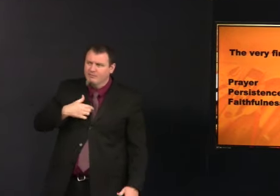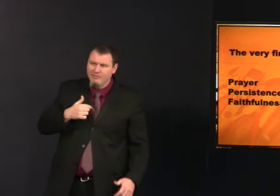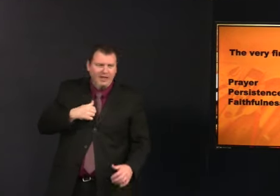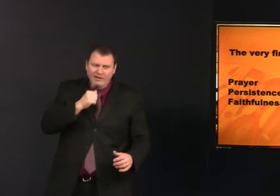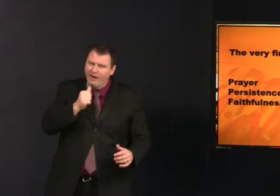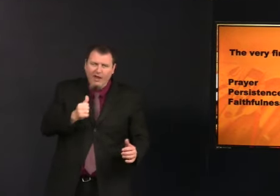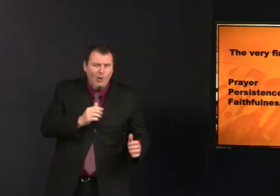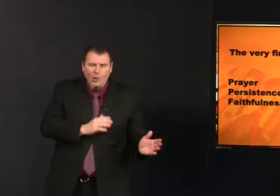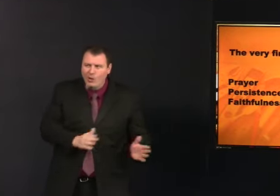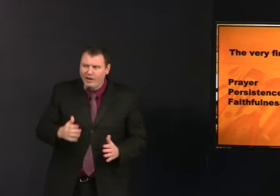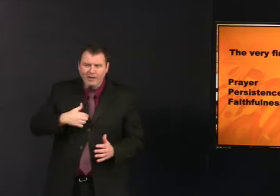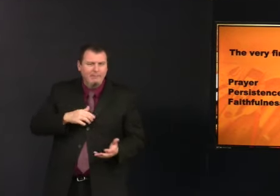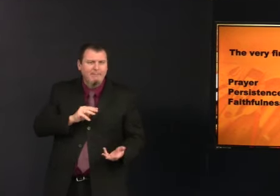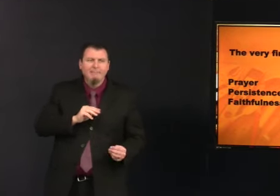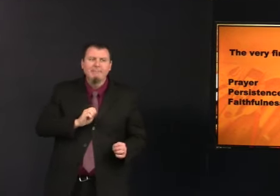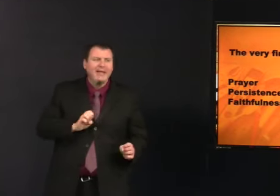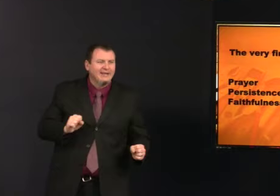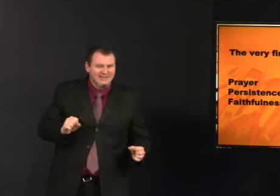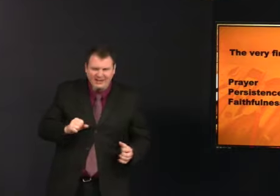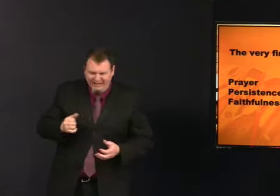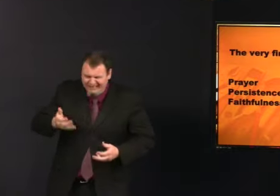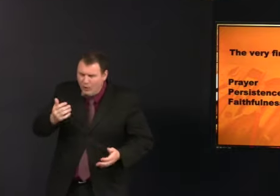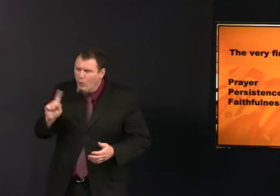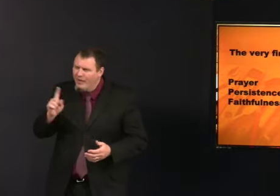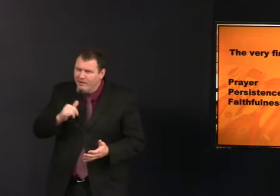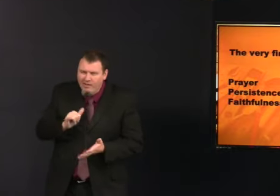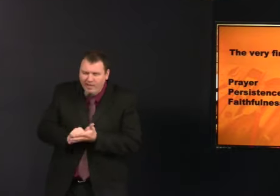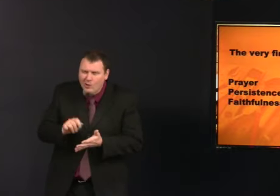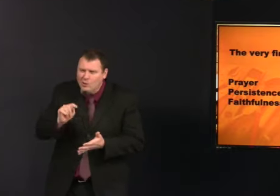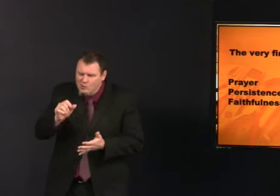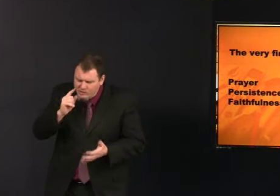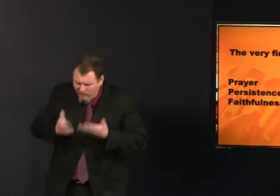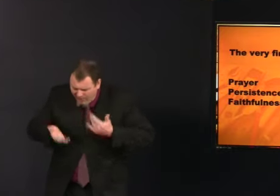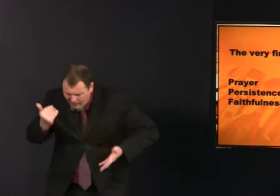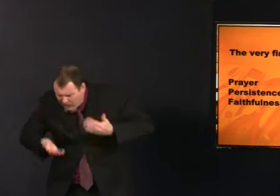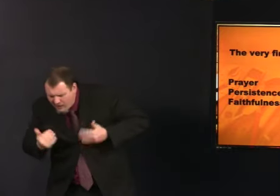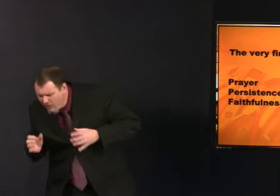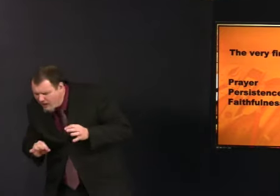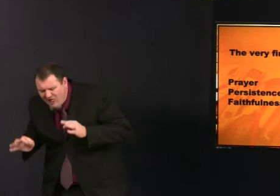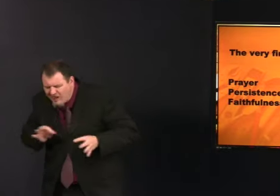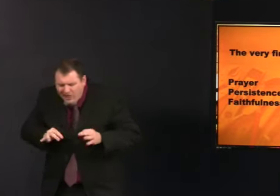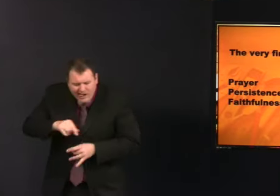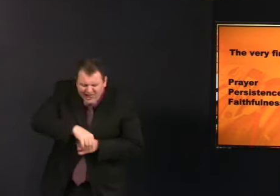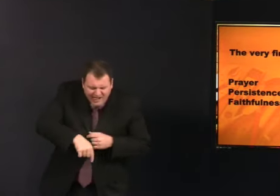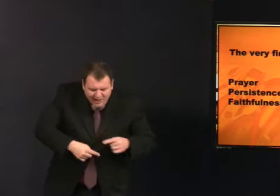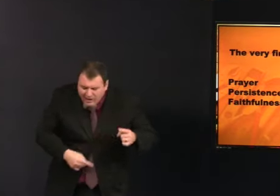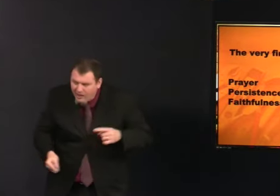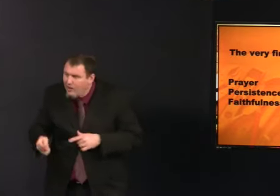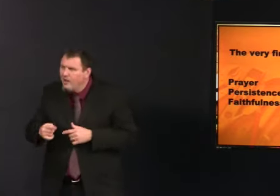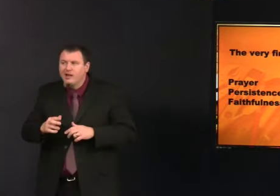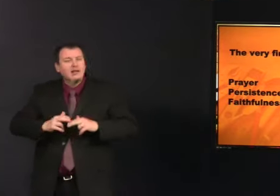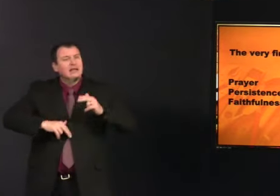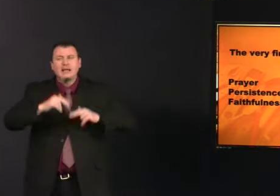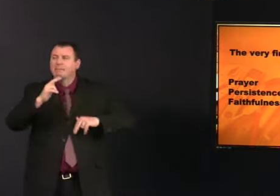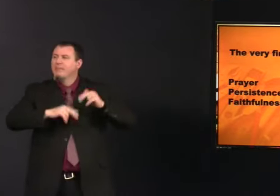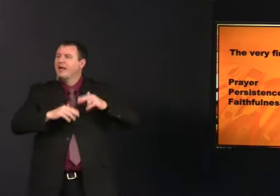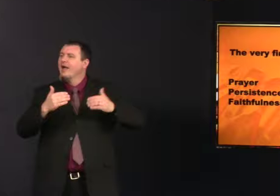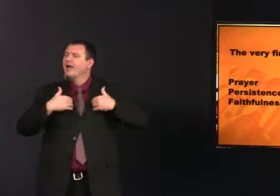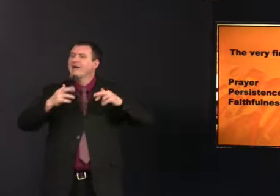He's very organized with his tools, but I'm not. I'm a mess. So I'm looking for the tools now. Where is that tool that I had?